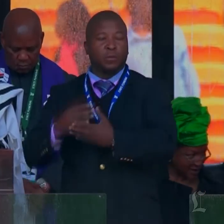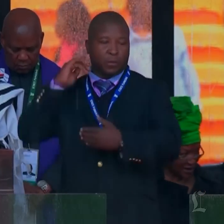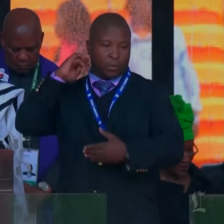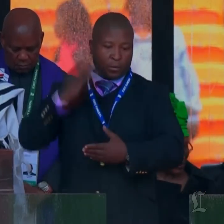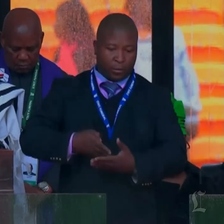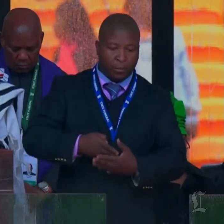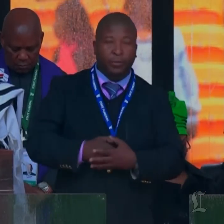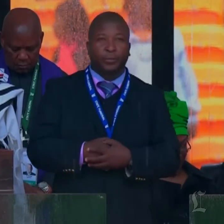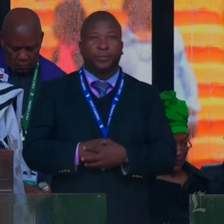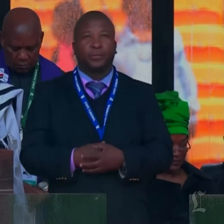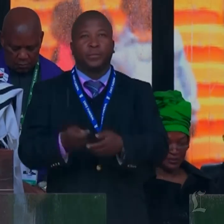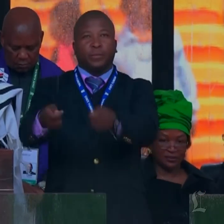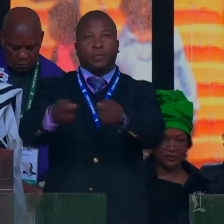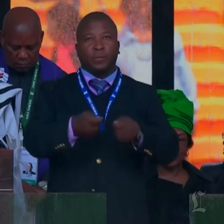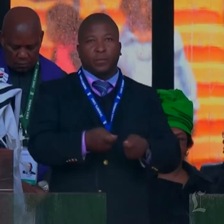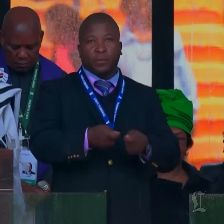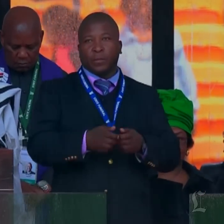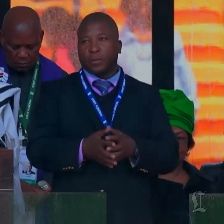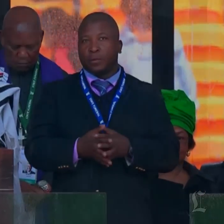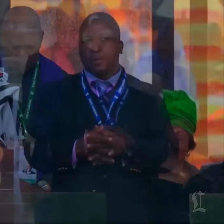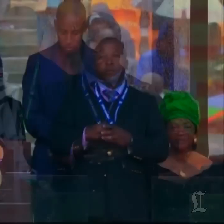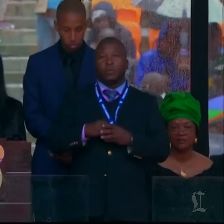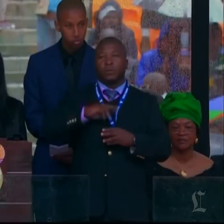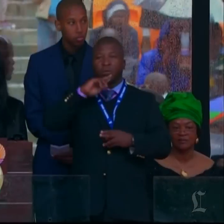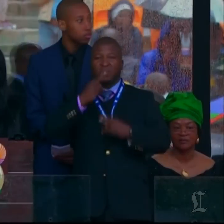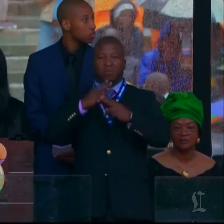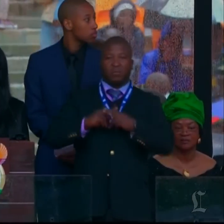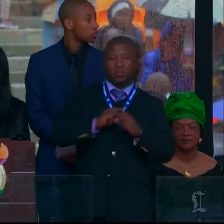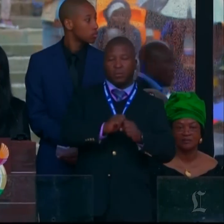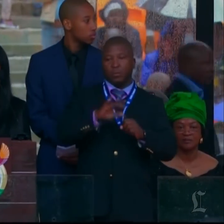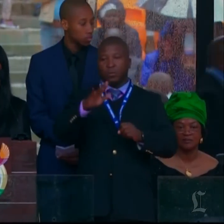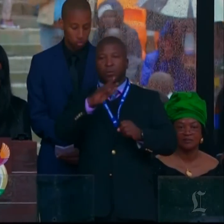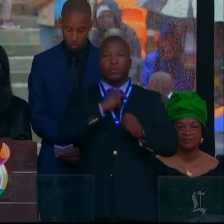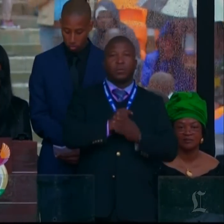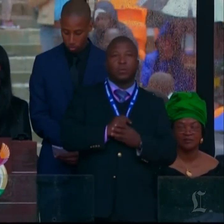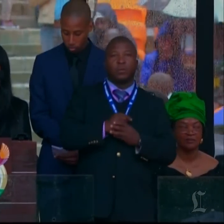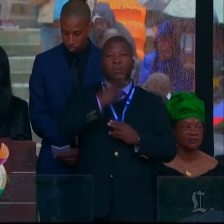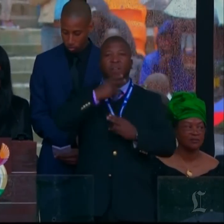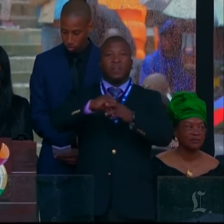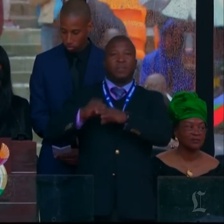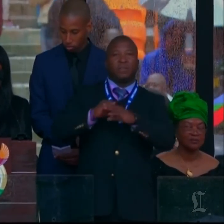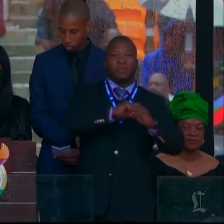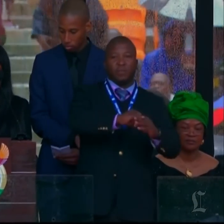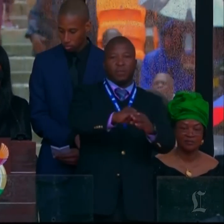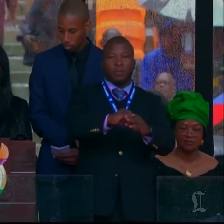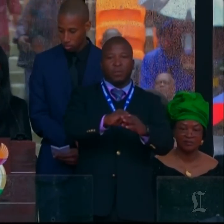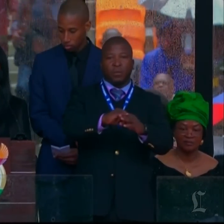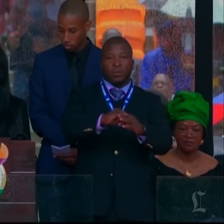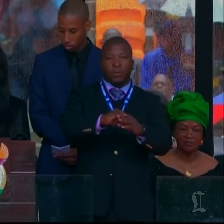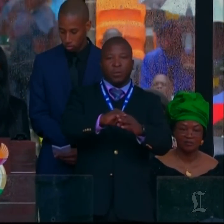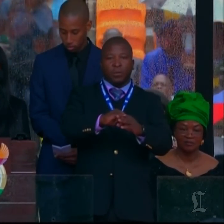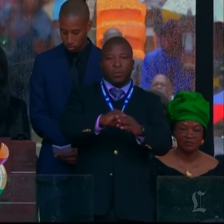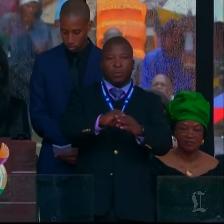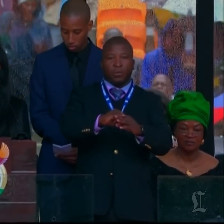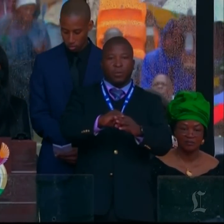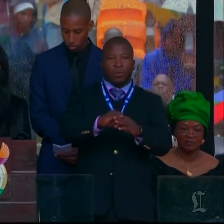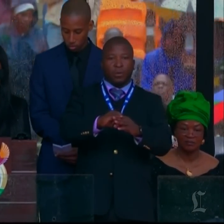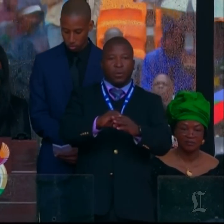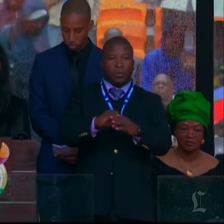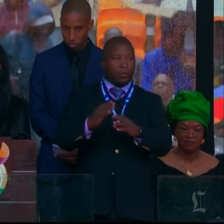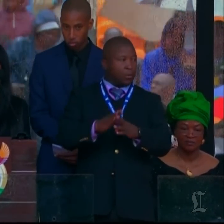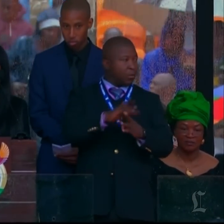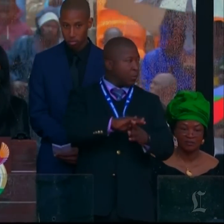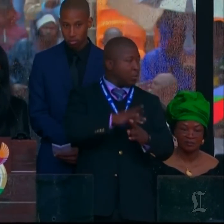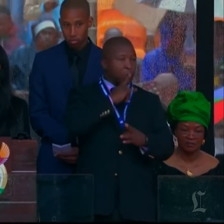National Congress, the nation's governing political party. Complaints about his signing abilities were reportedly made last year to the ANC. Many